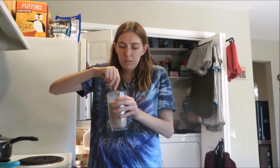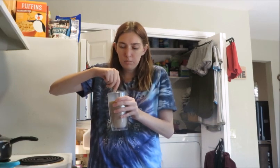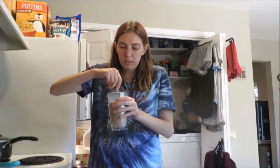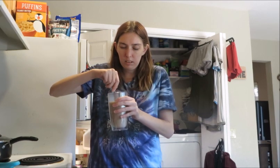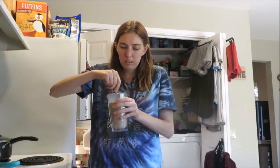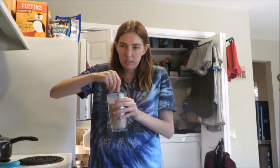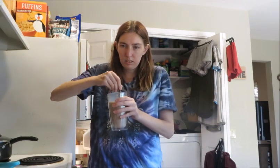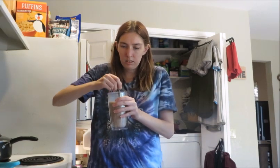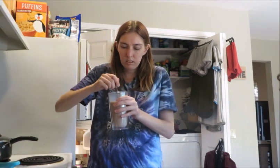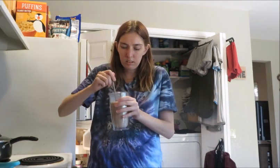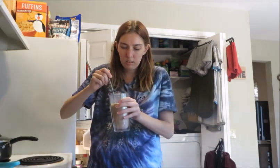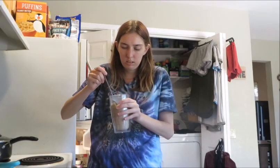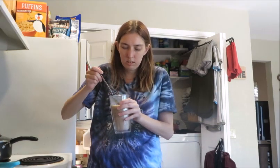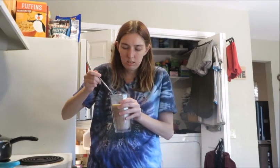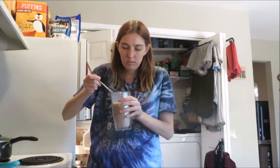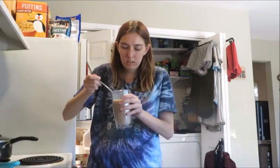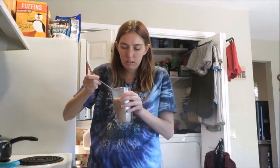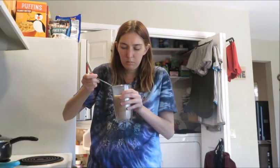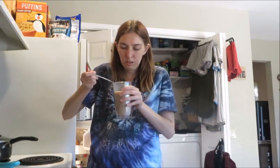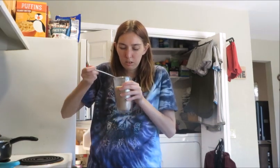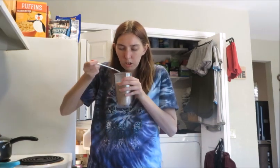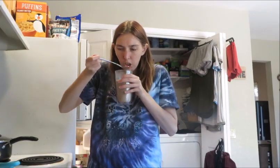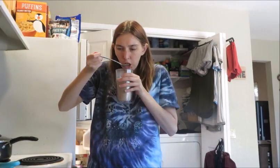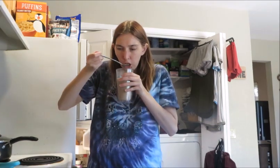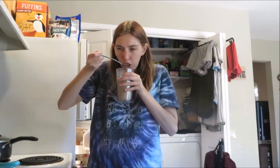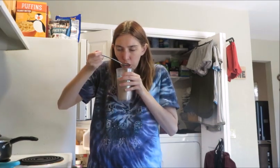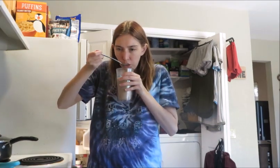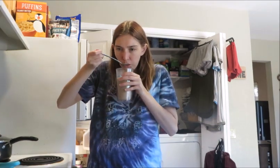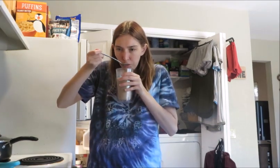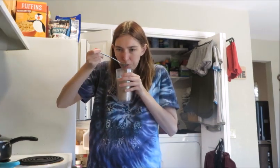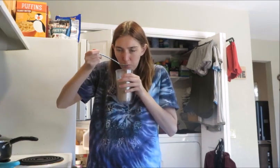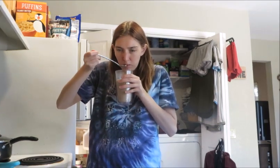But yeah, let's see if this is any better.